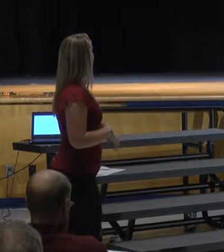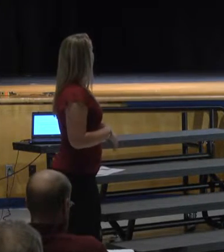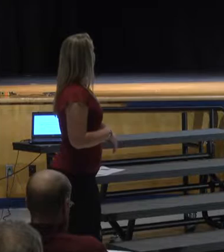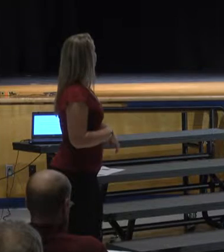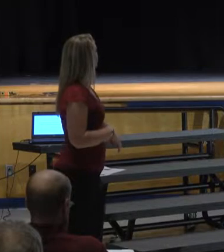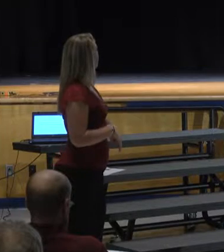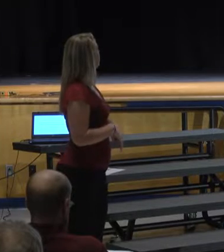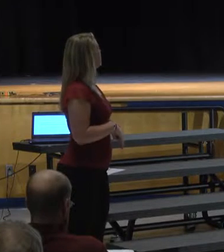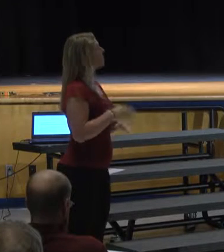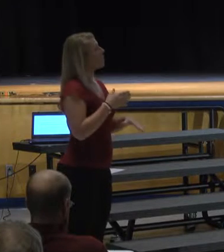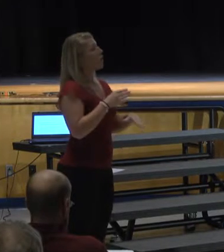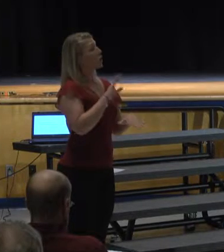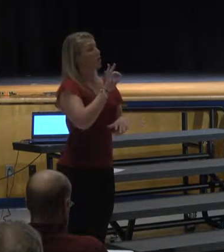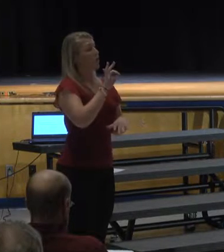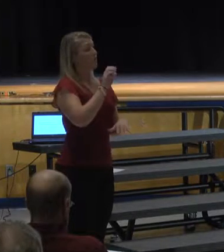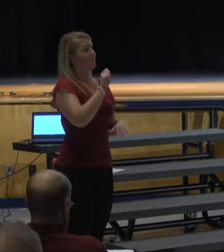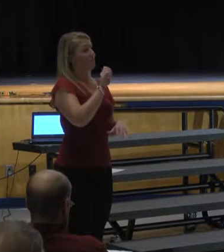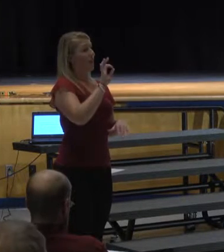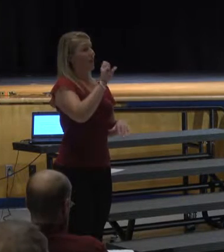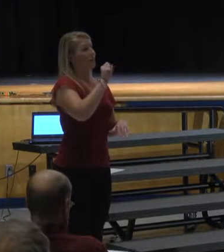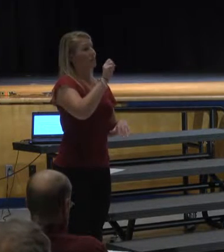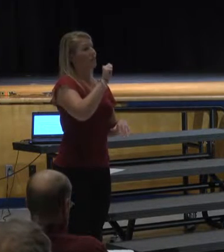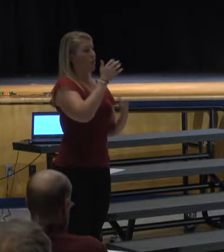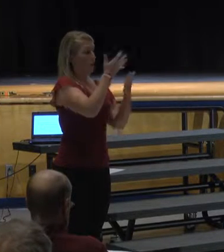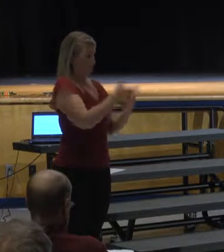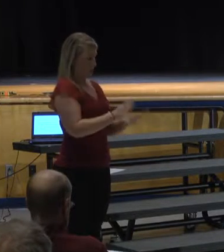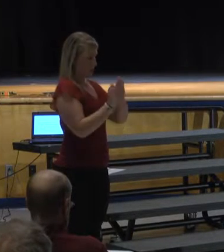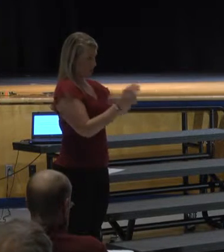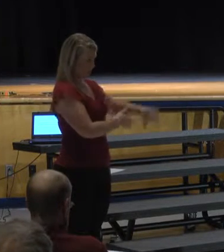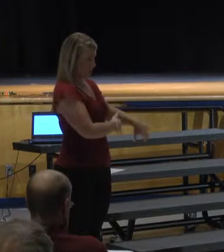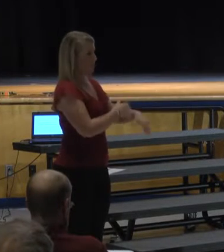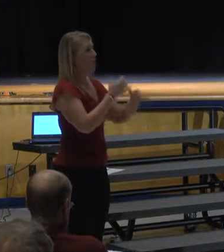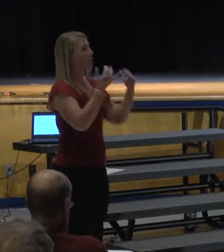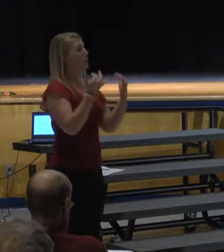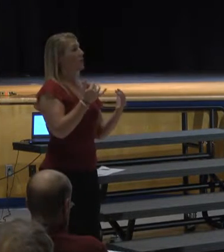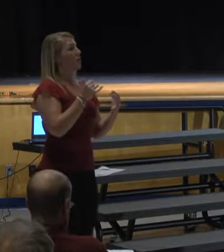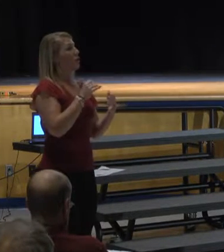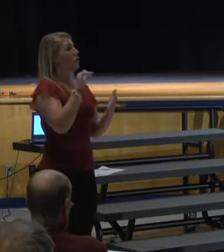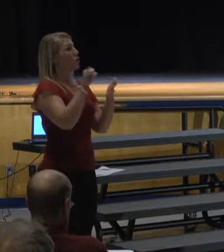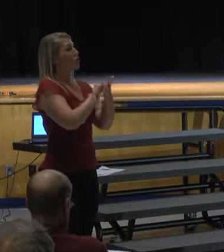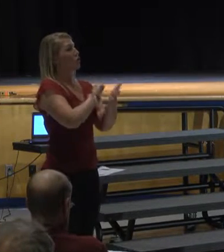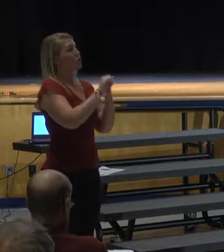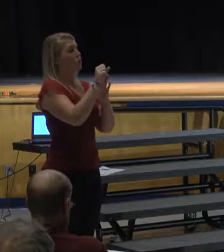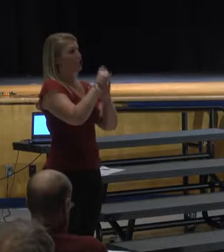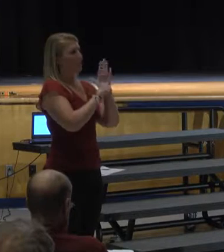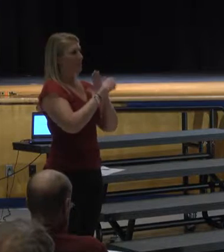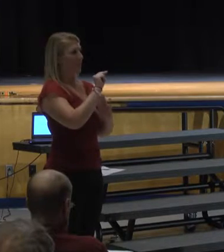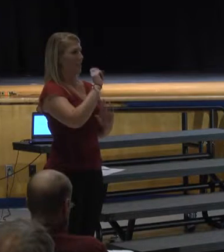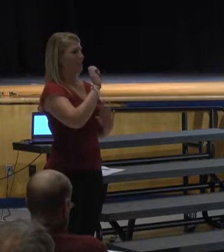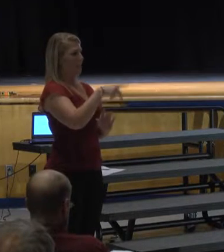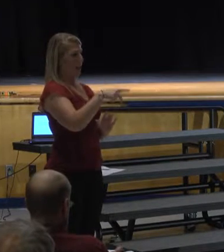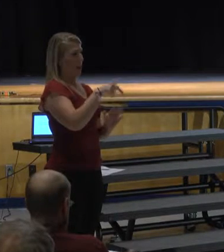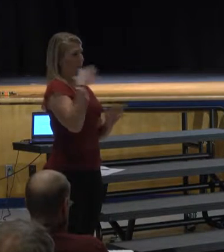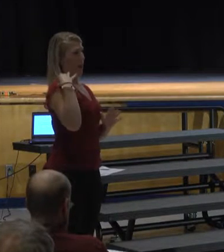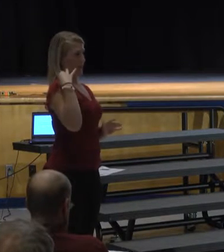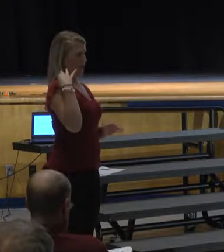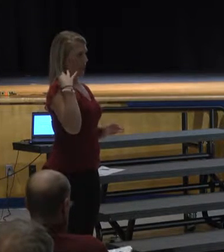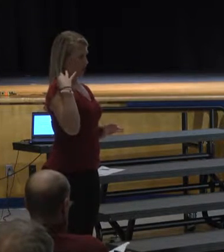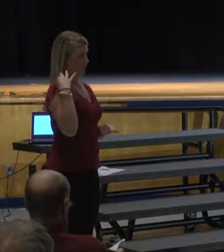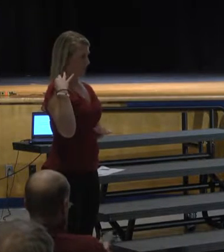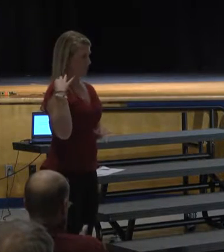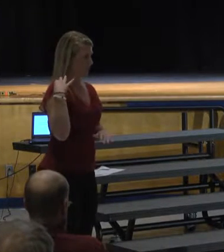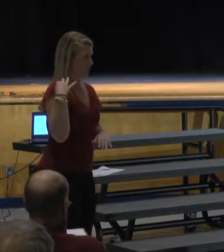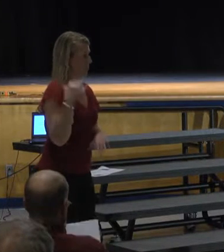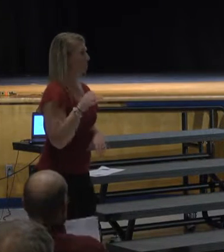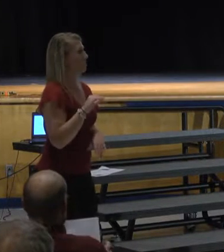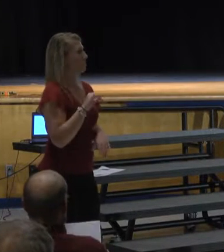All right. After doing the FAFSA, you're going to need to do the New York State TAP application. TAP is also using